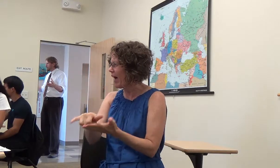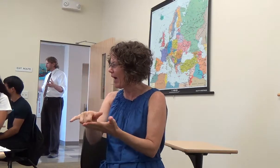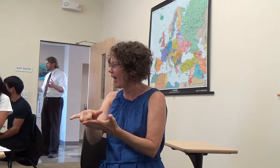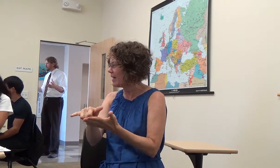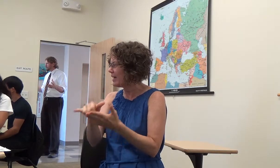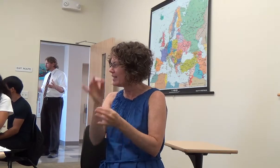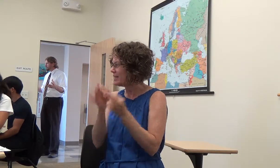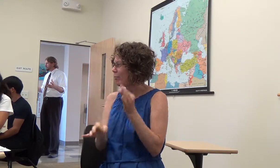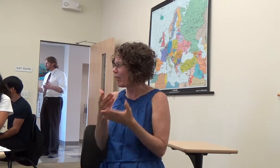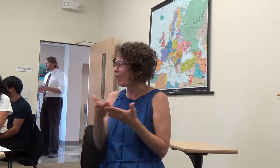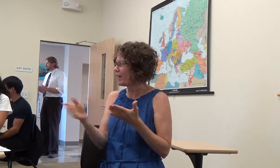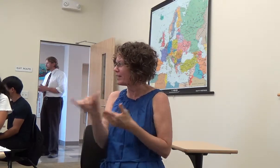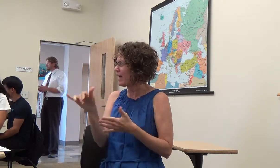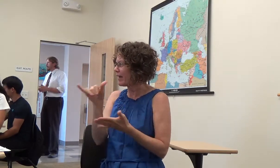things like that has a lot of details and